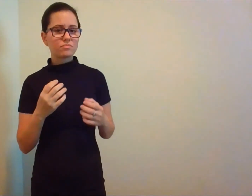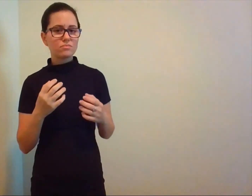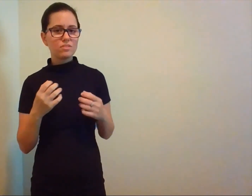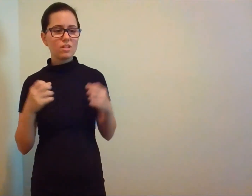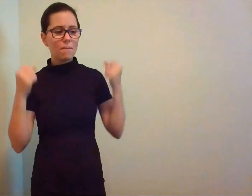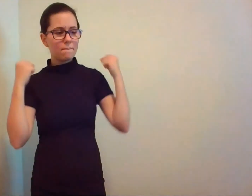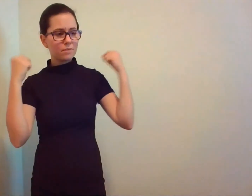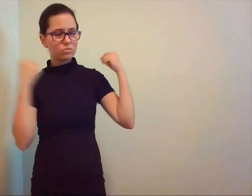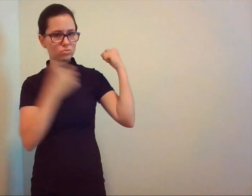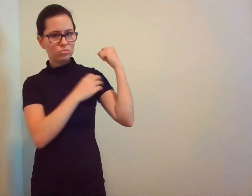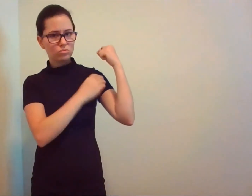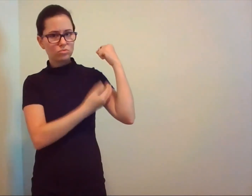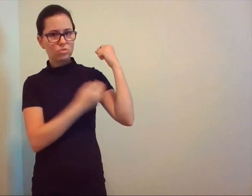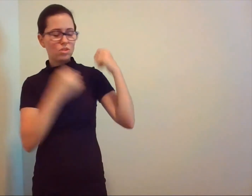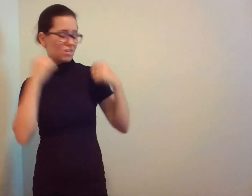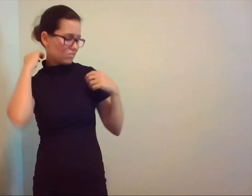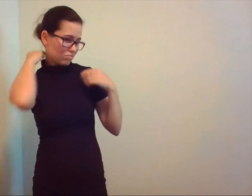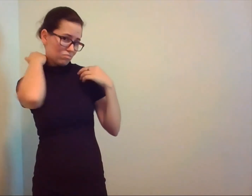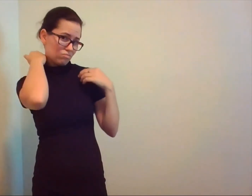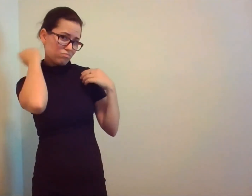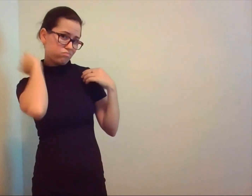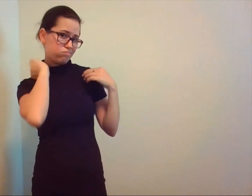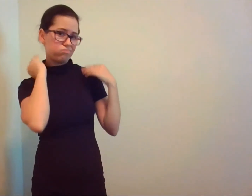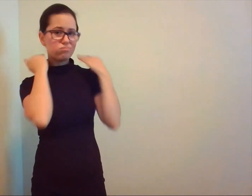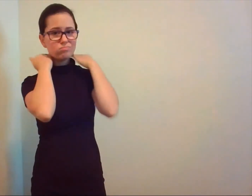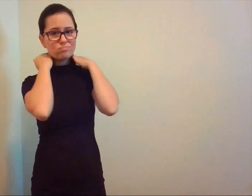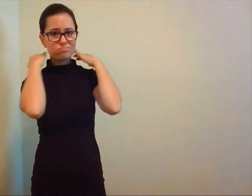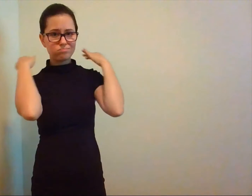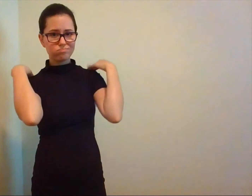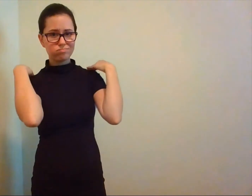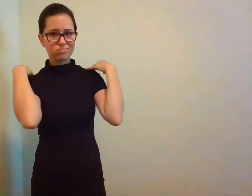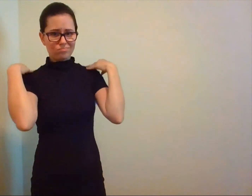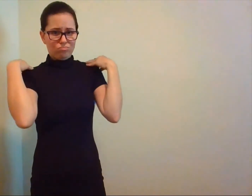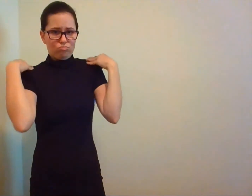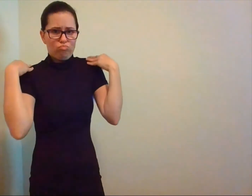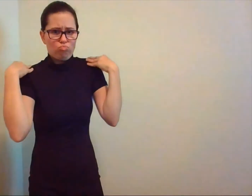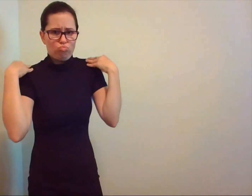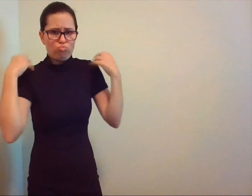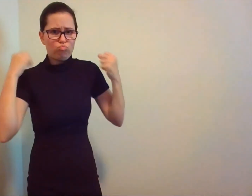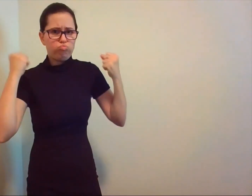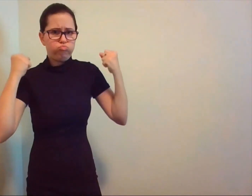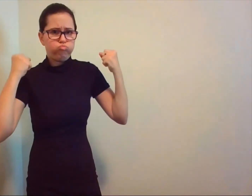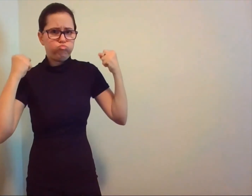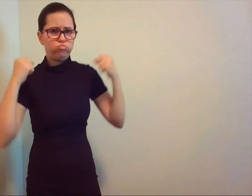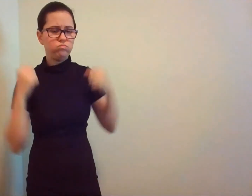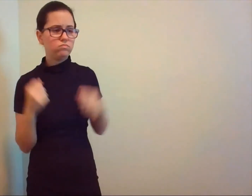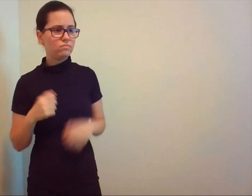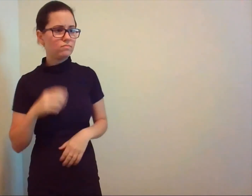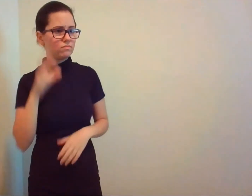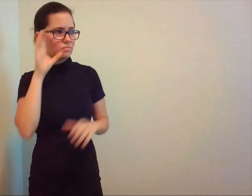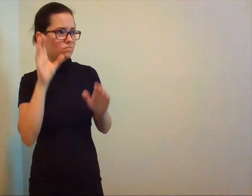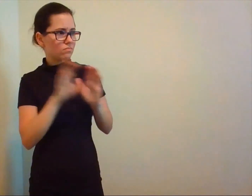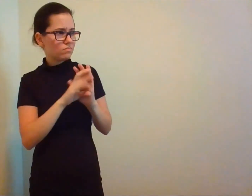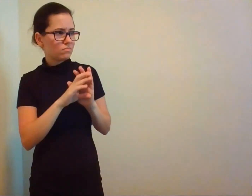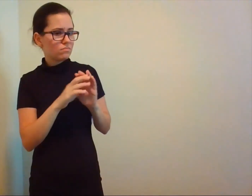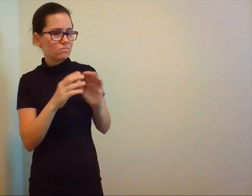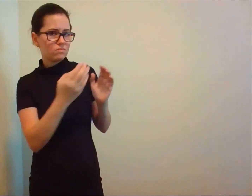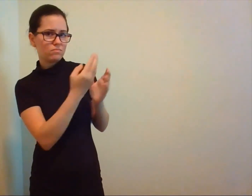man. And he was taking photos, and we were watching him. And we started to feel uncomfortable. Yeah. I started to feel like I needed to